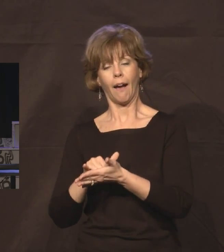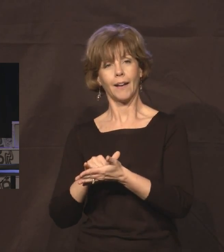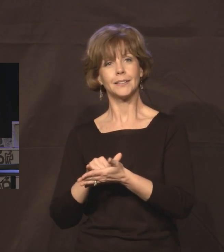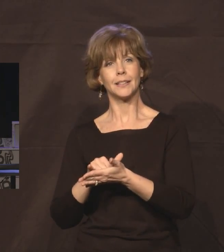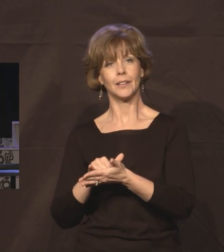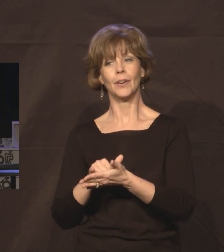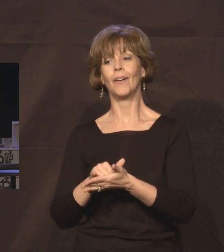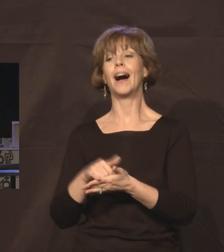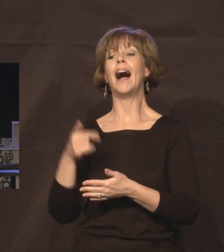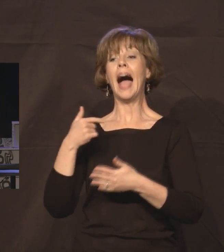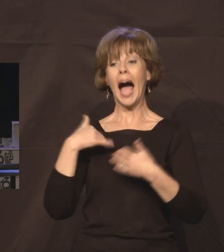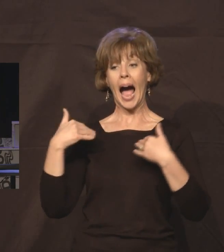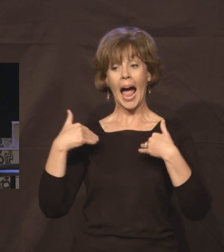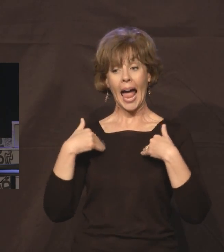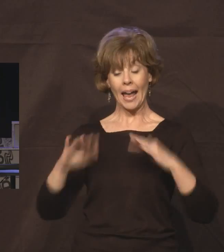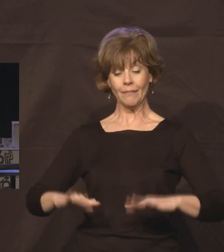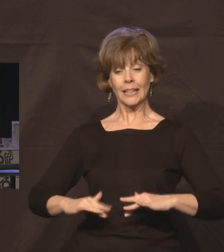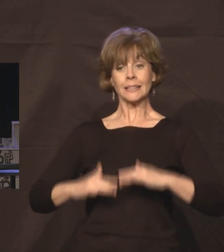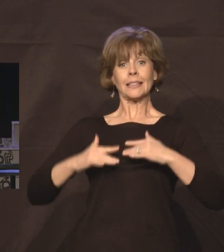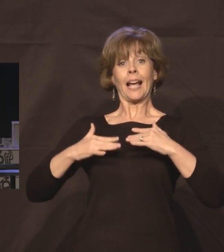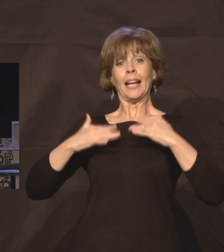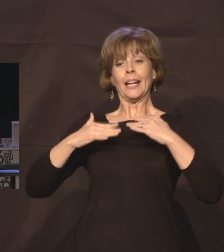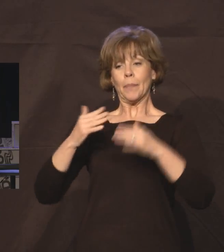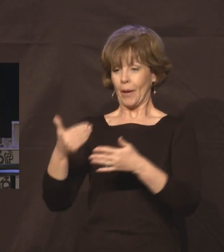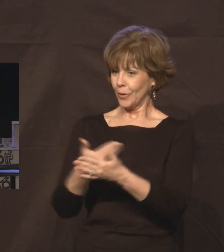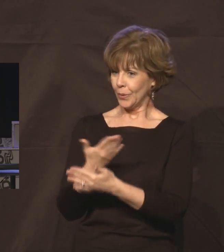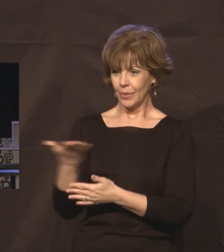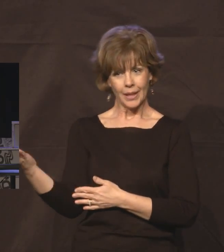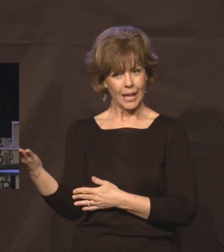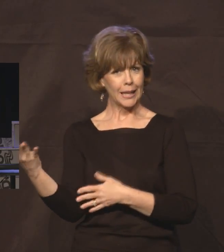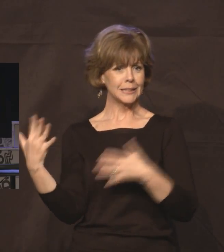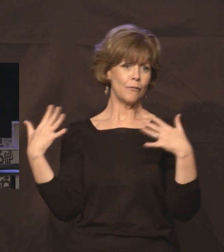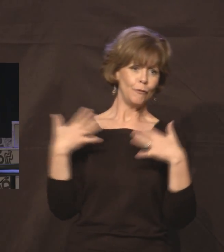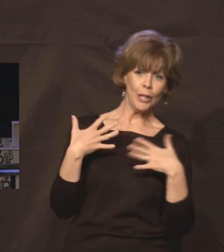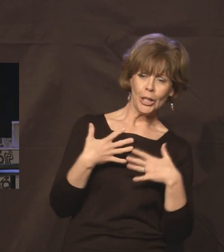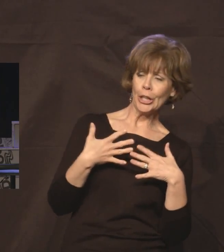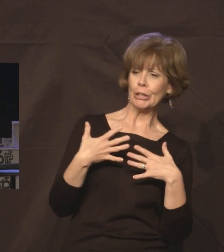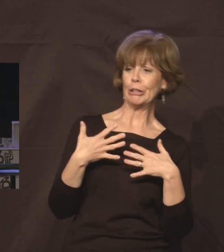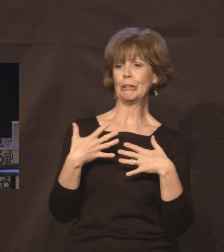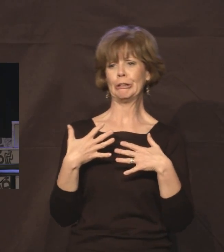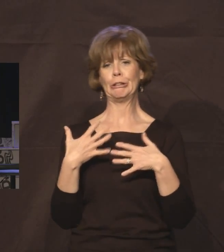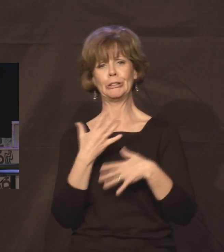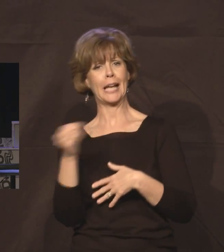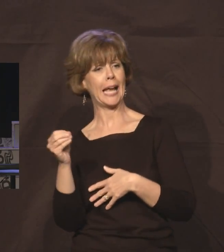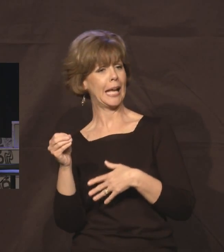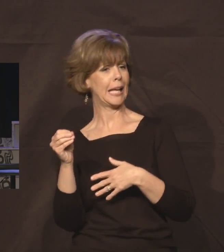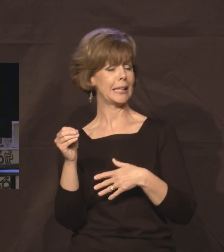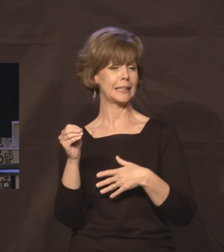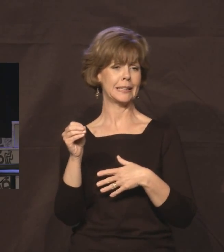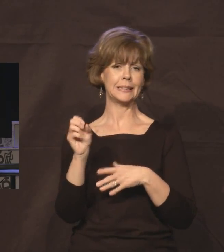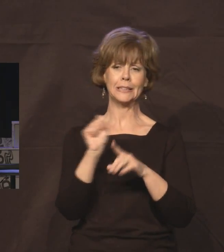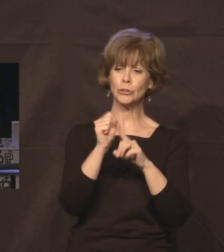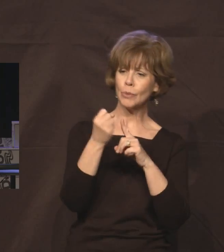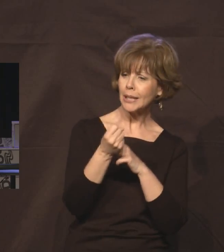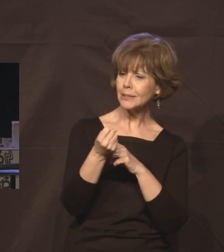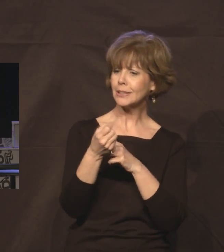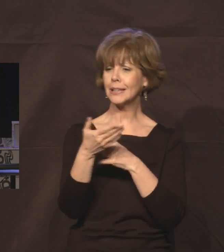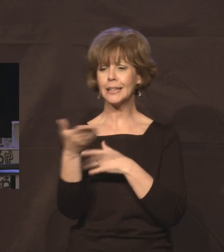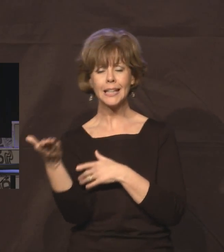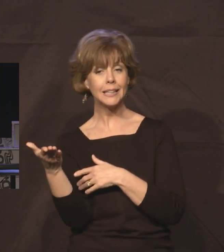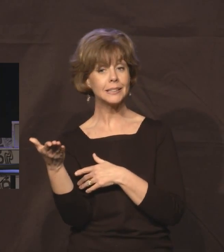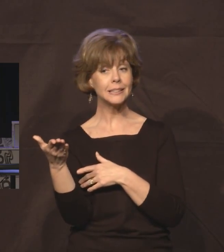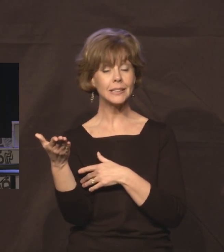have anxiety about new things, too. Like, I have anxiety about fears and about, I mean, like, just certain things. And so I said, I'm telling you, like,